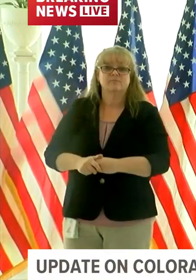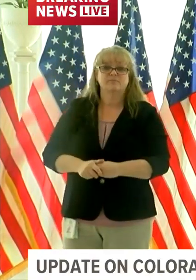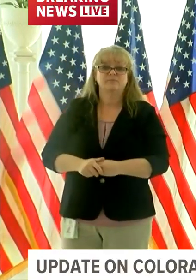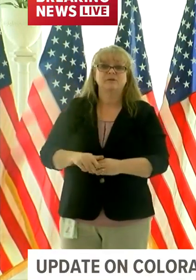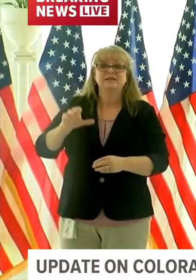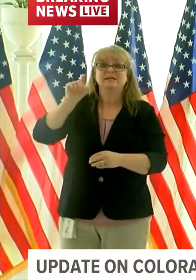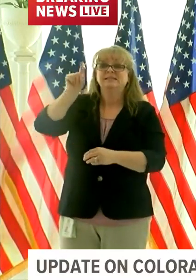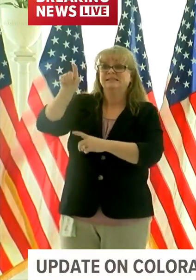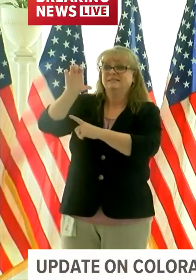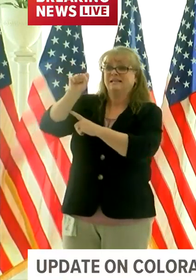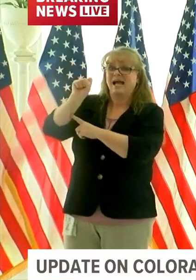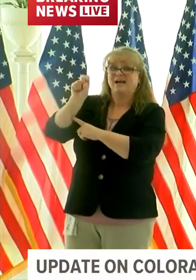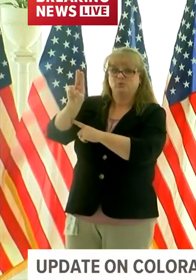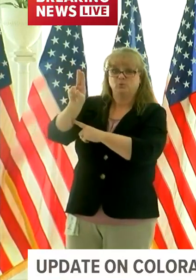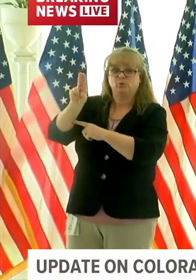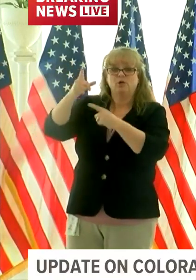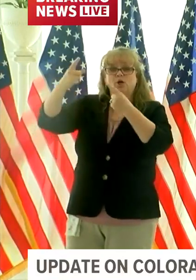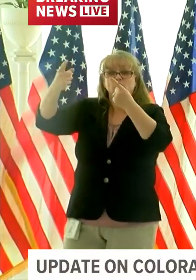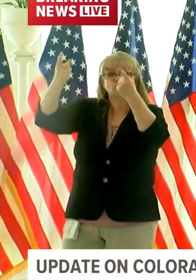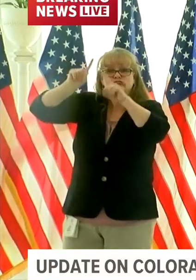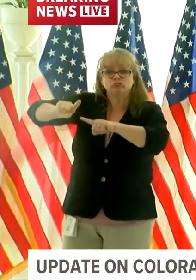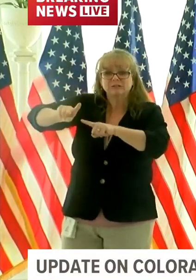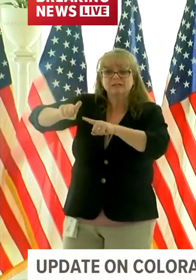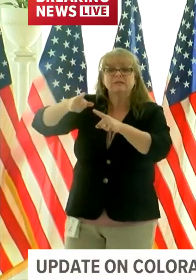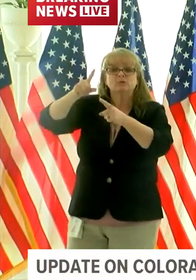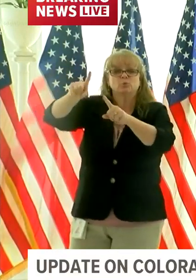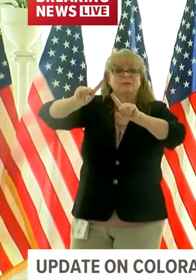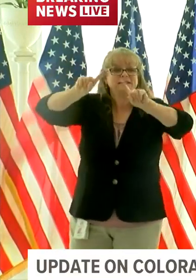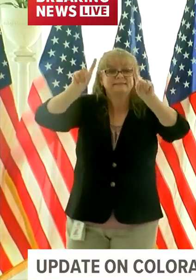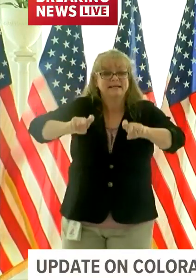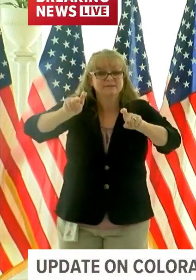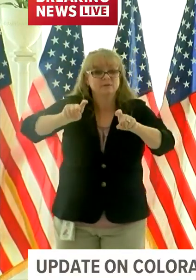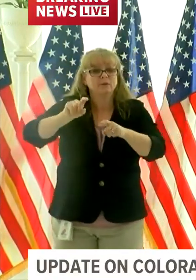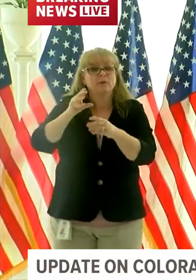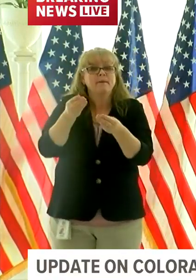test the materials. They already are testing masks and